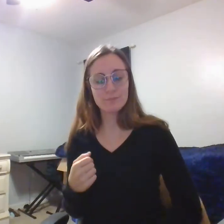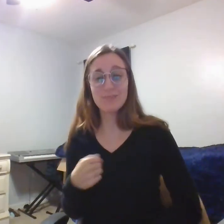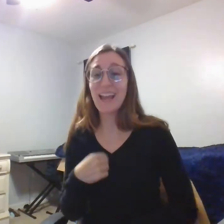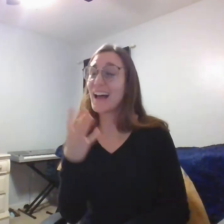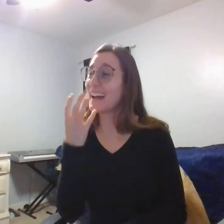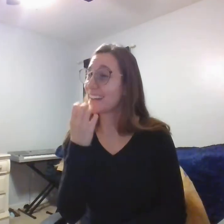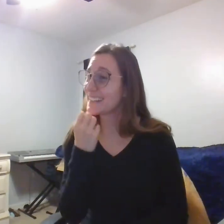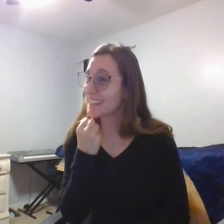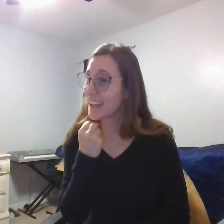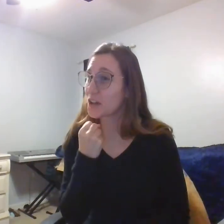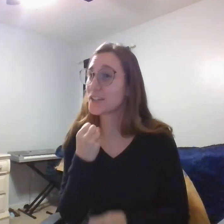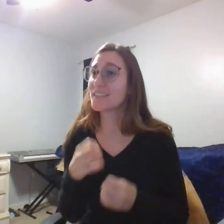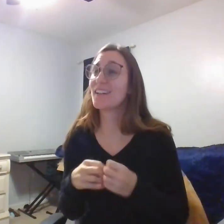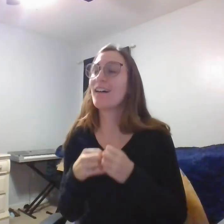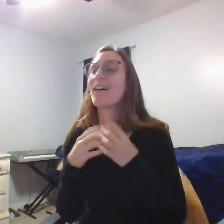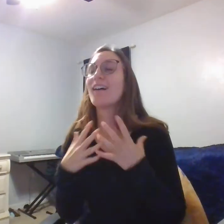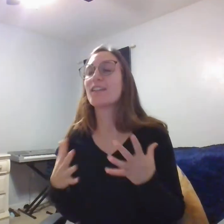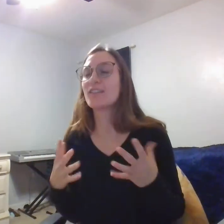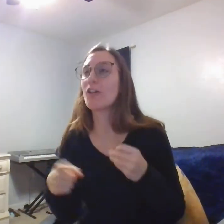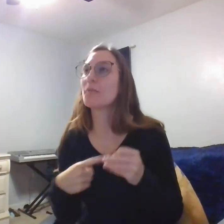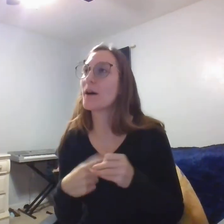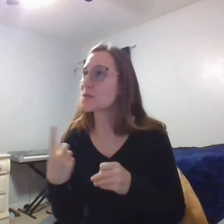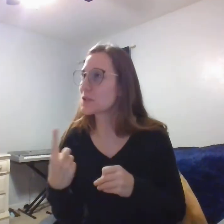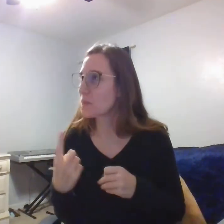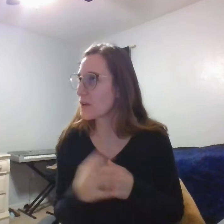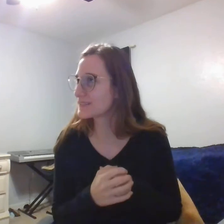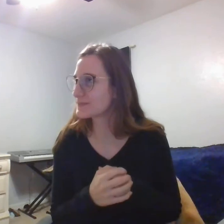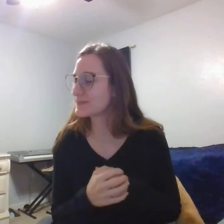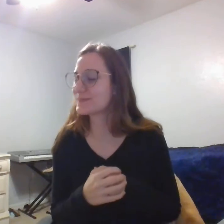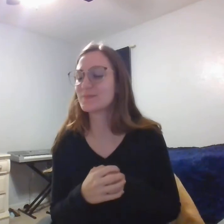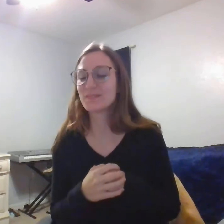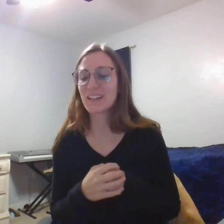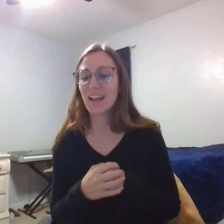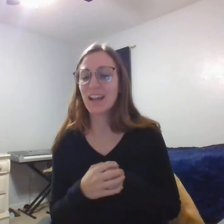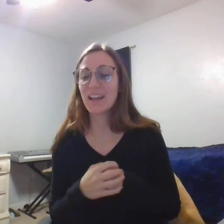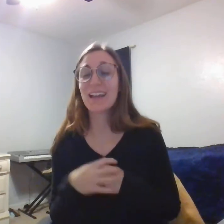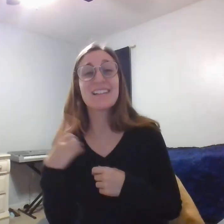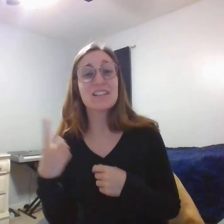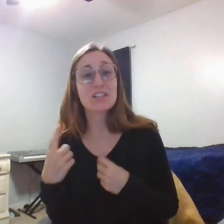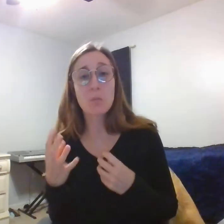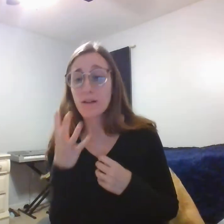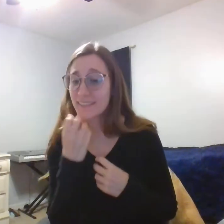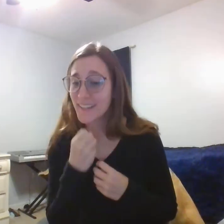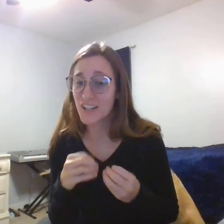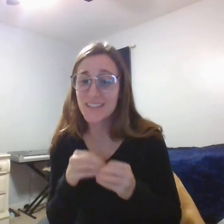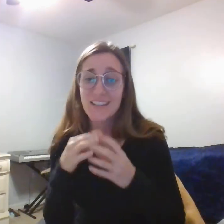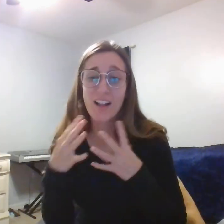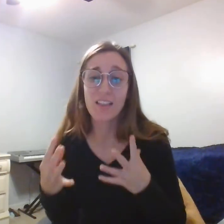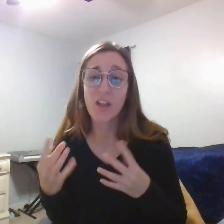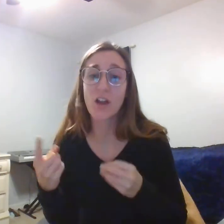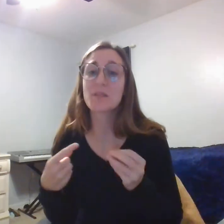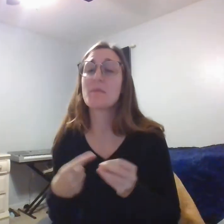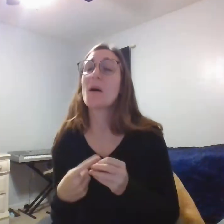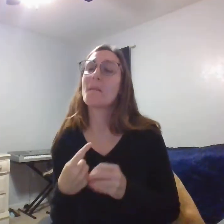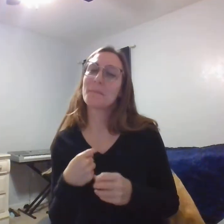someone. For once, it is returned into the same amount, and so it makes me